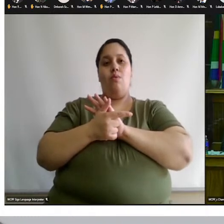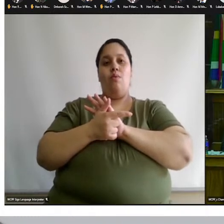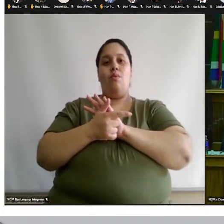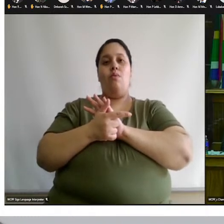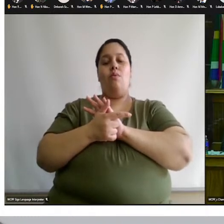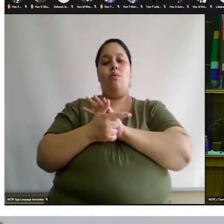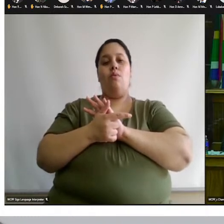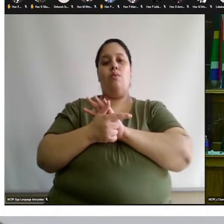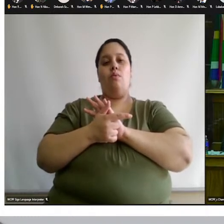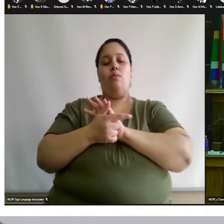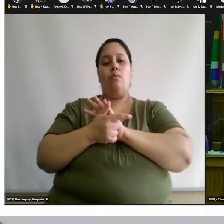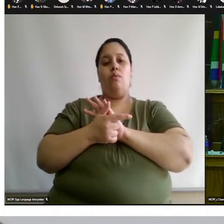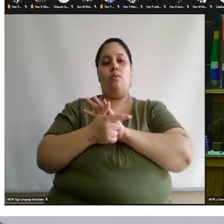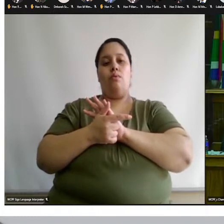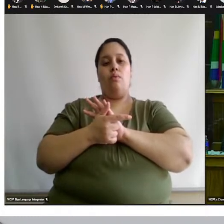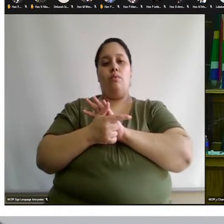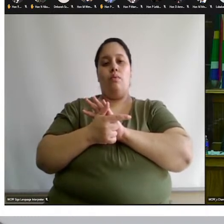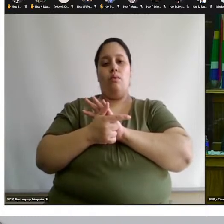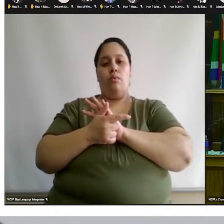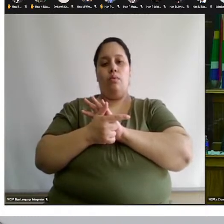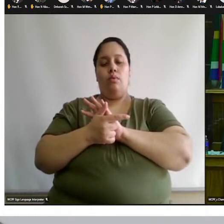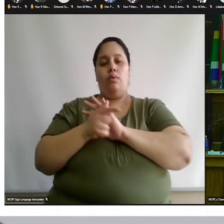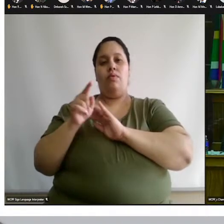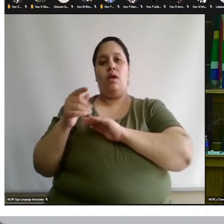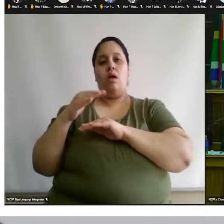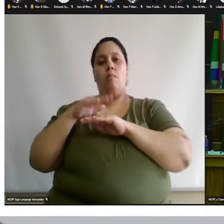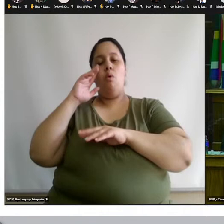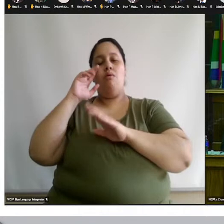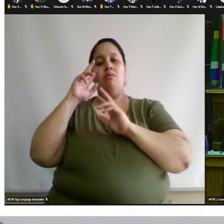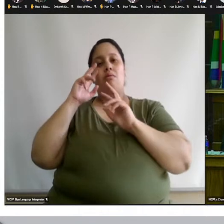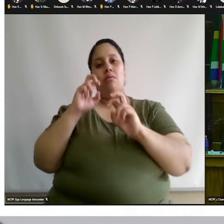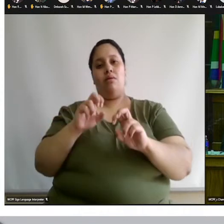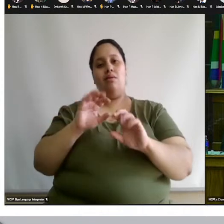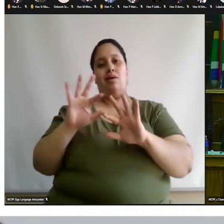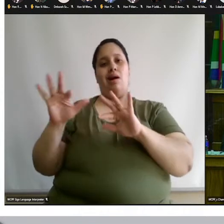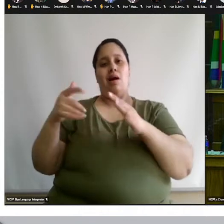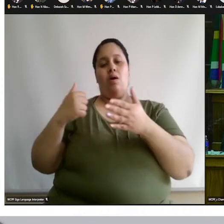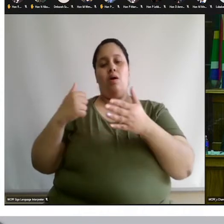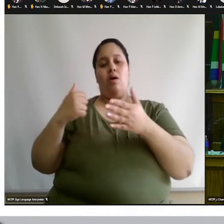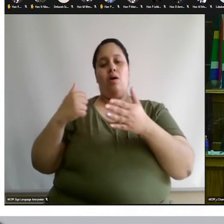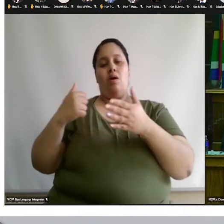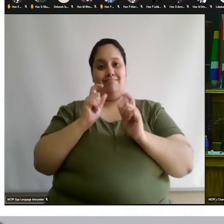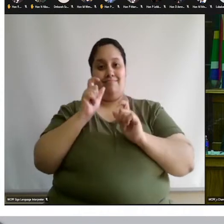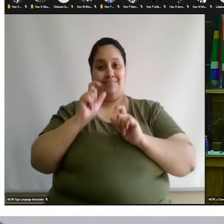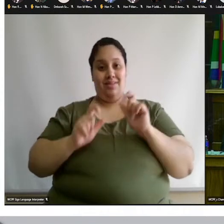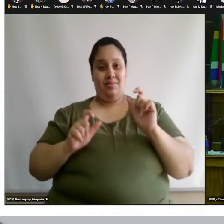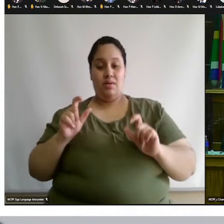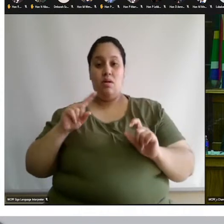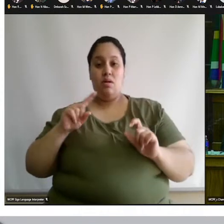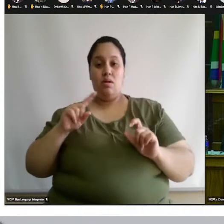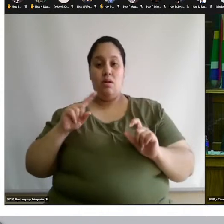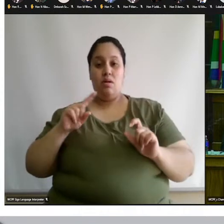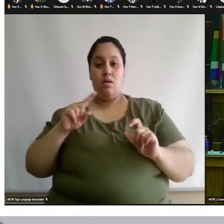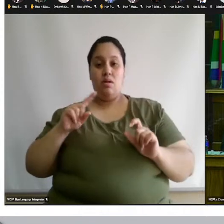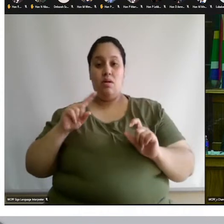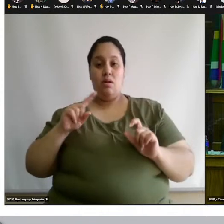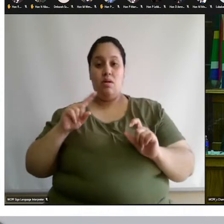look at and examine these measures, because they recognize just